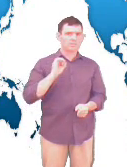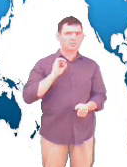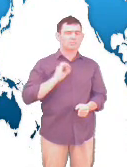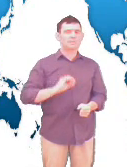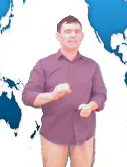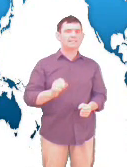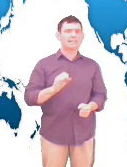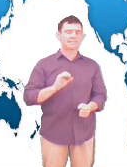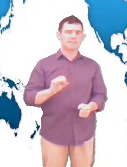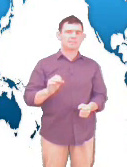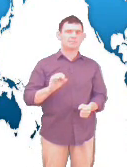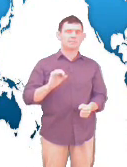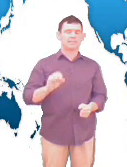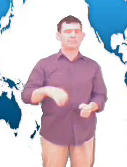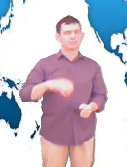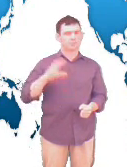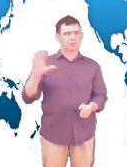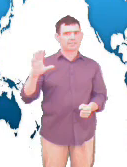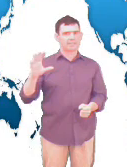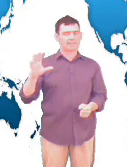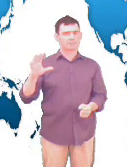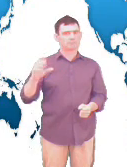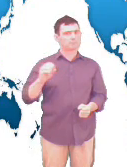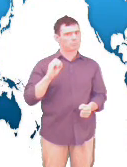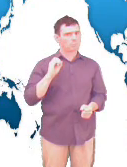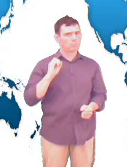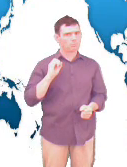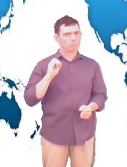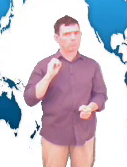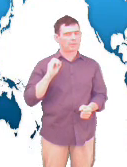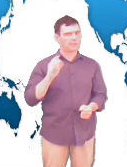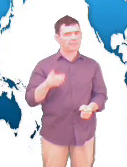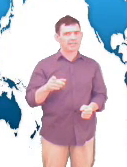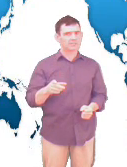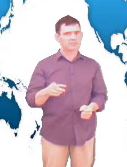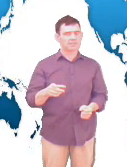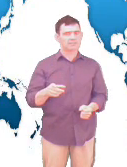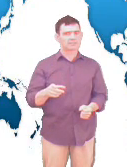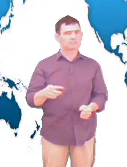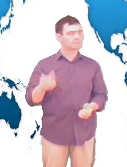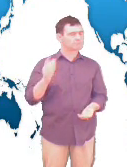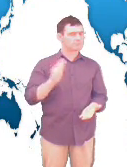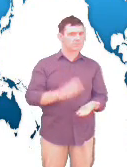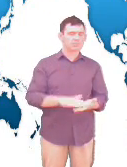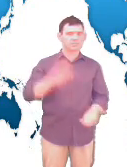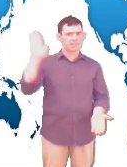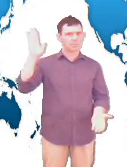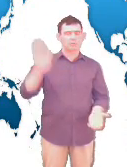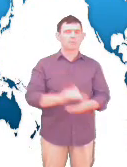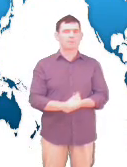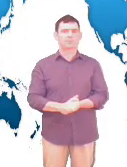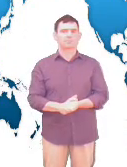So just bringing that limiting belief to mind again, whatever the answer is, 0 to 10, what number pops to